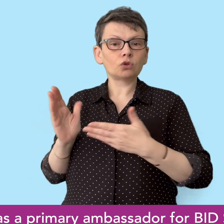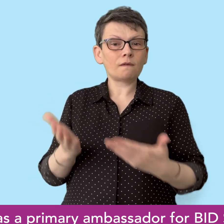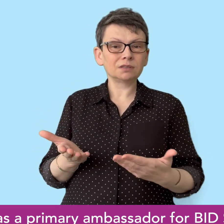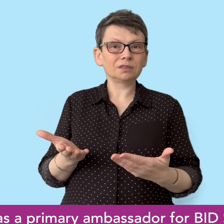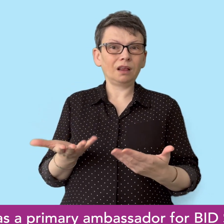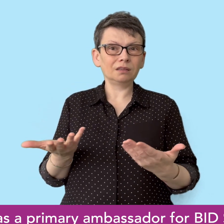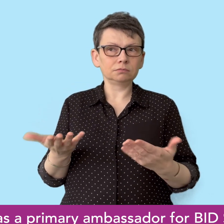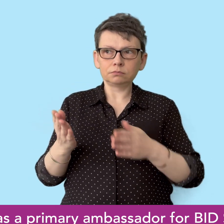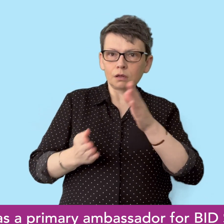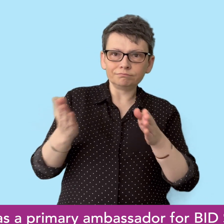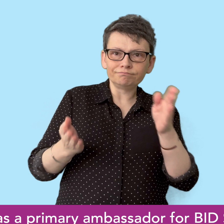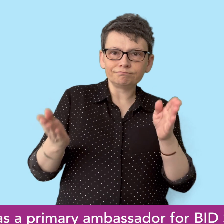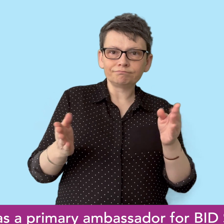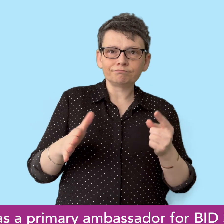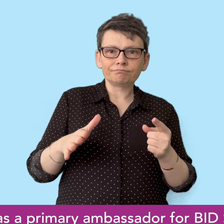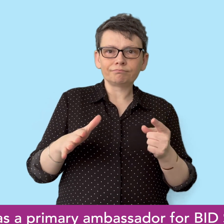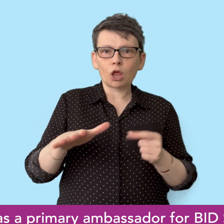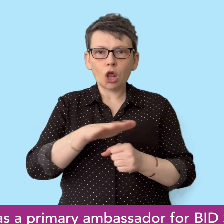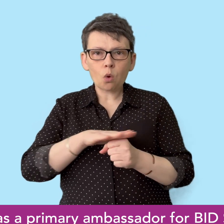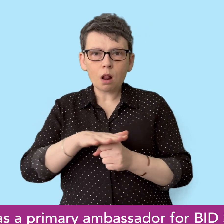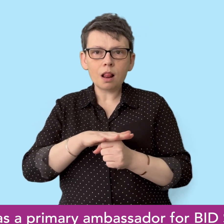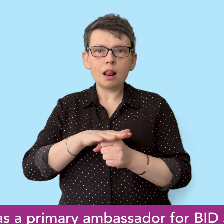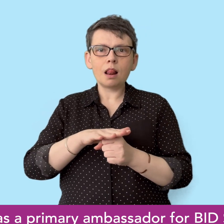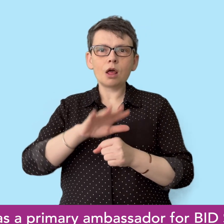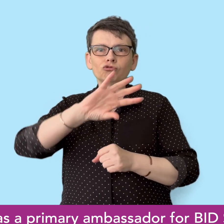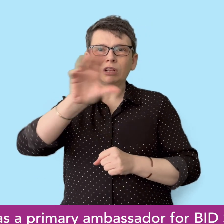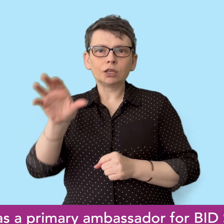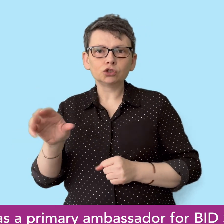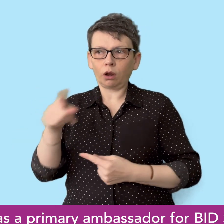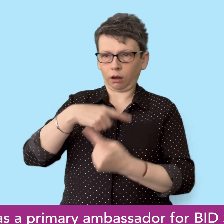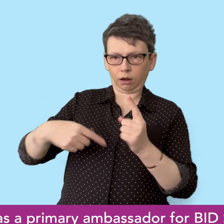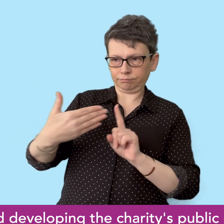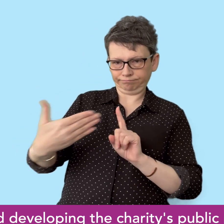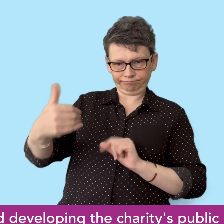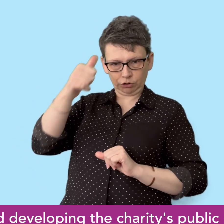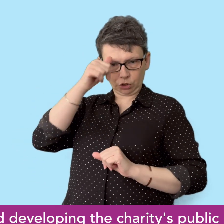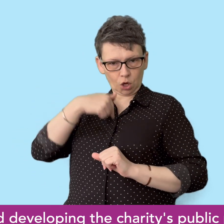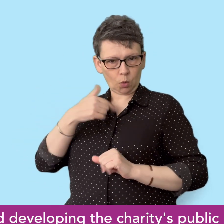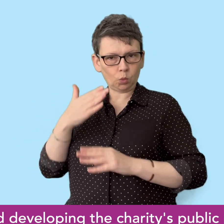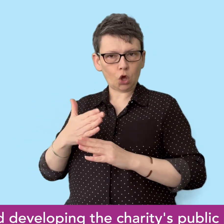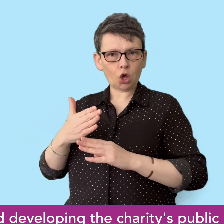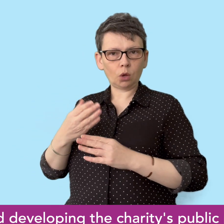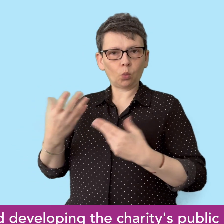services, representing the charity locally and regionally, and developing the charity's public